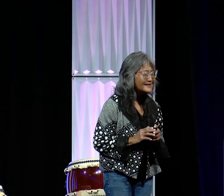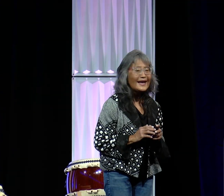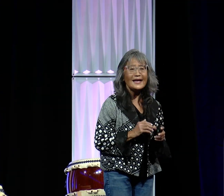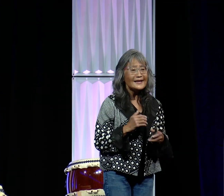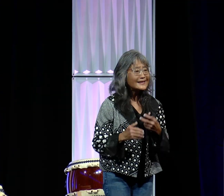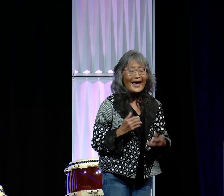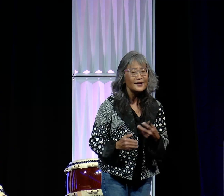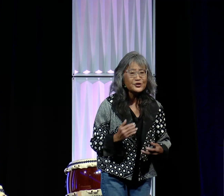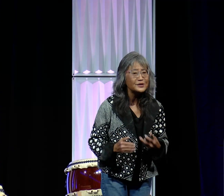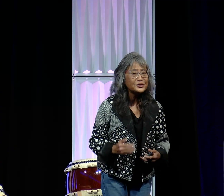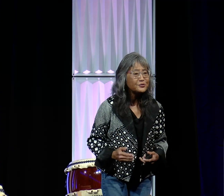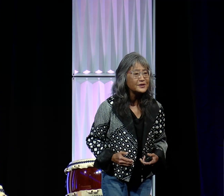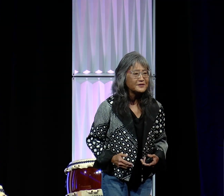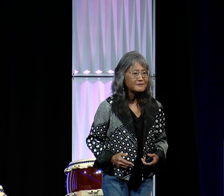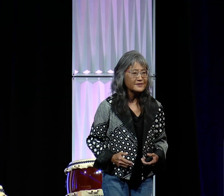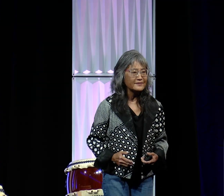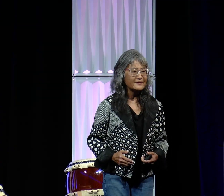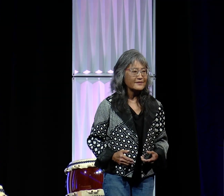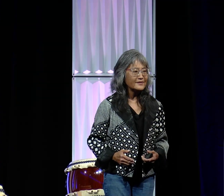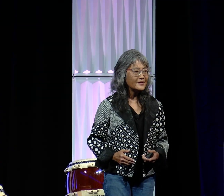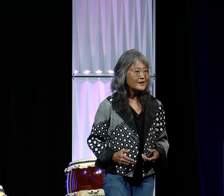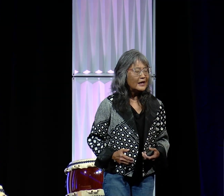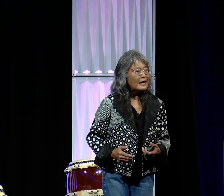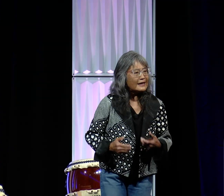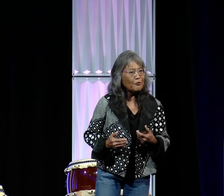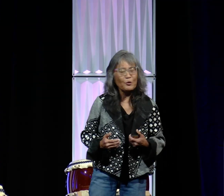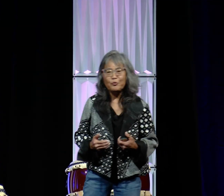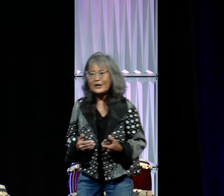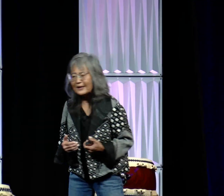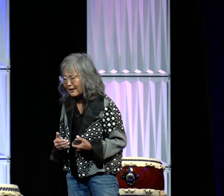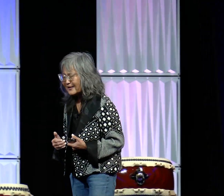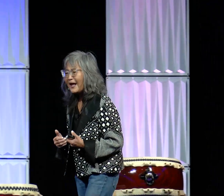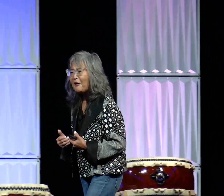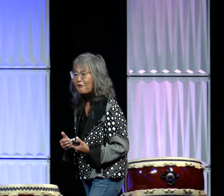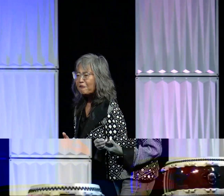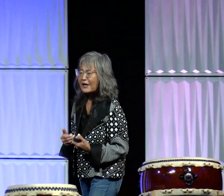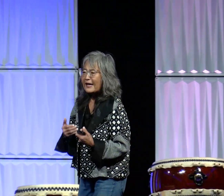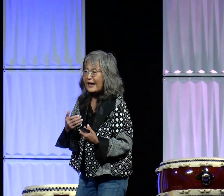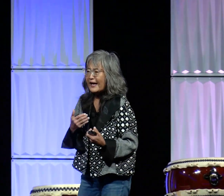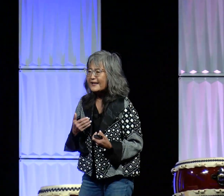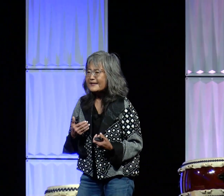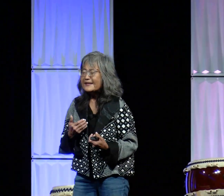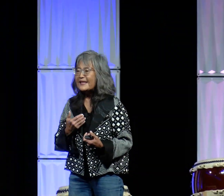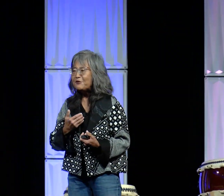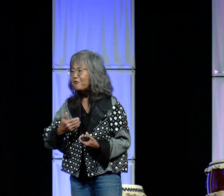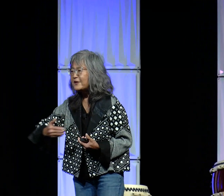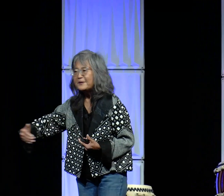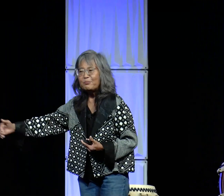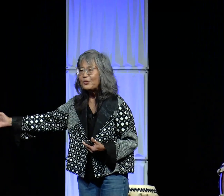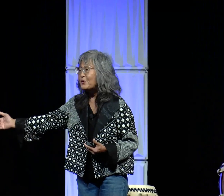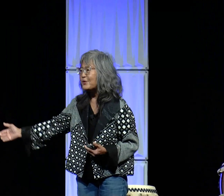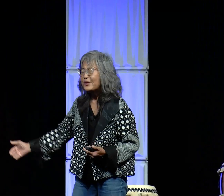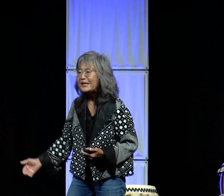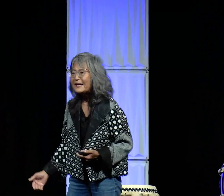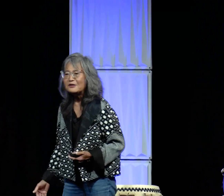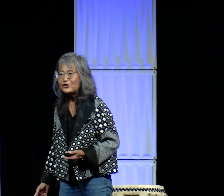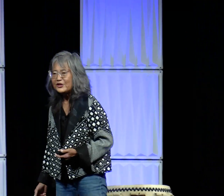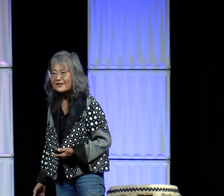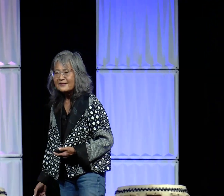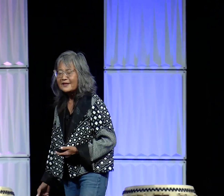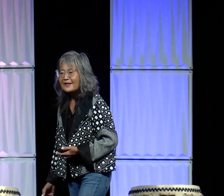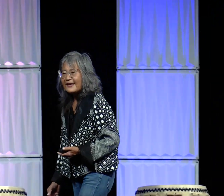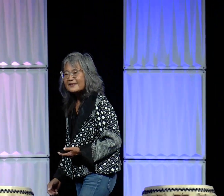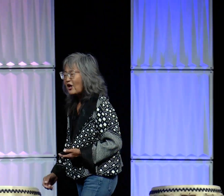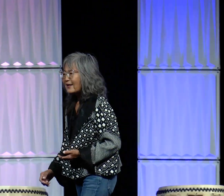right? It's counterintuitive. That when we love is an infinite pool in